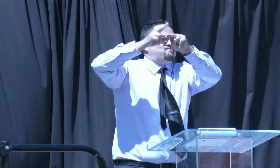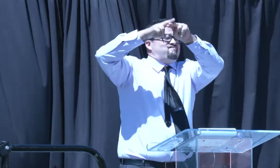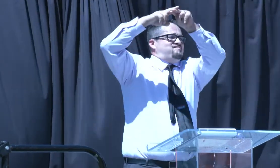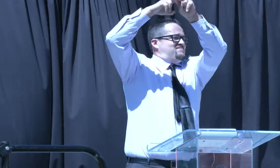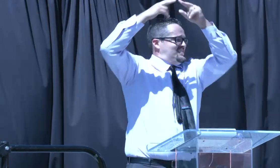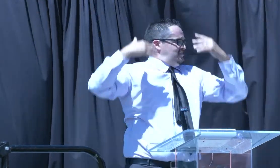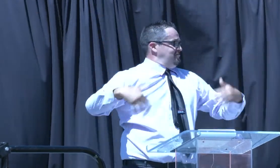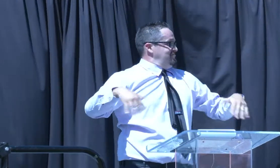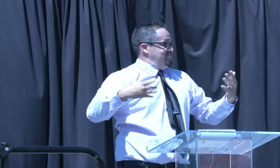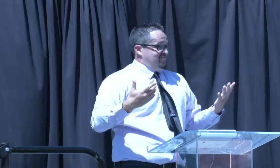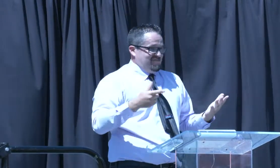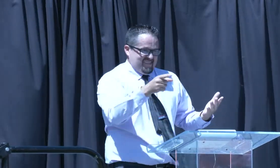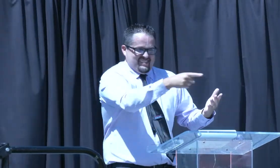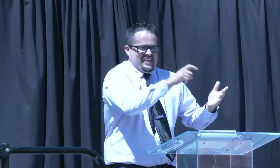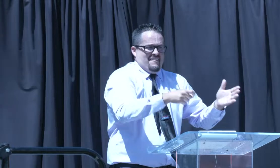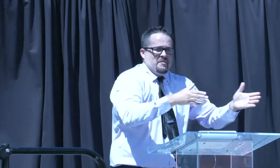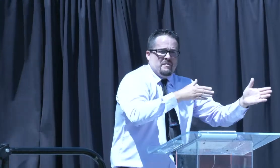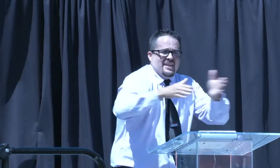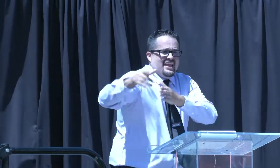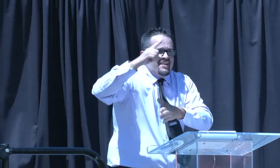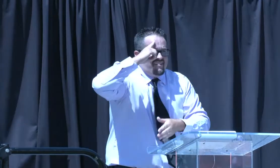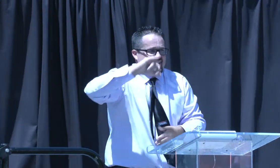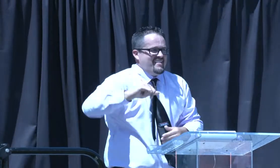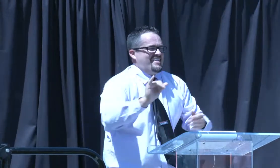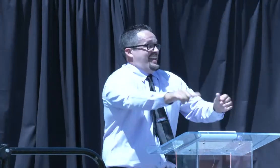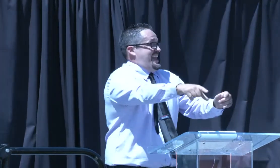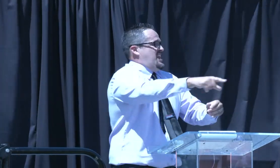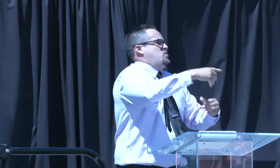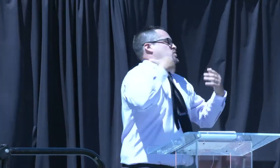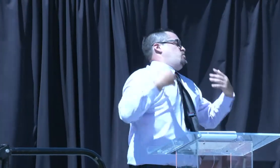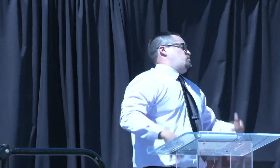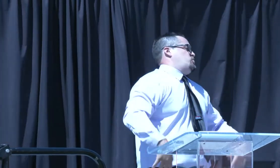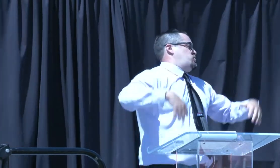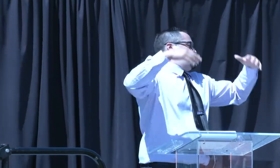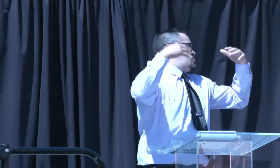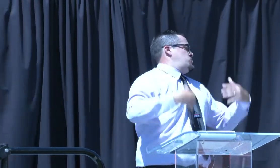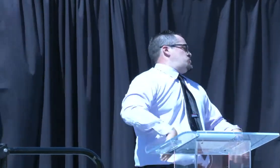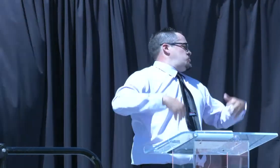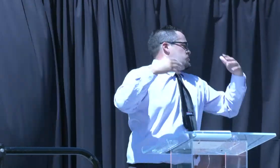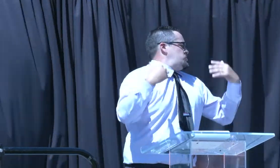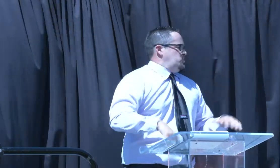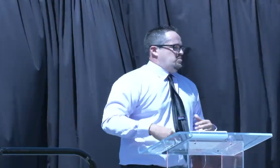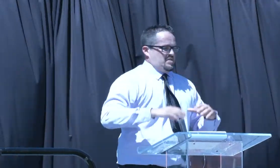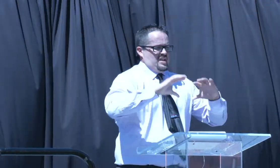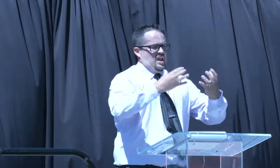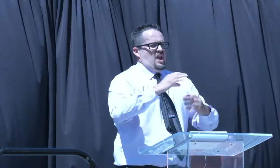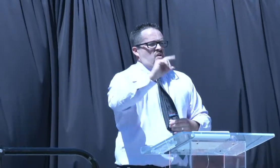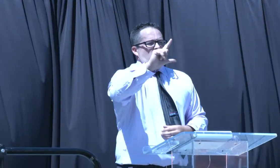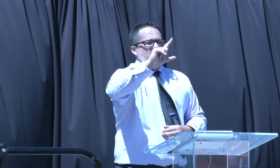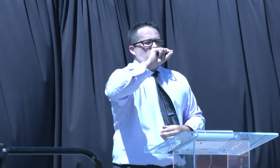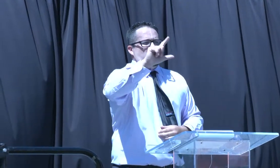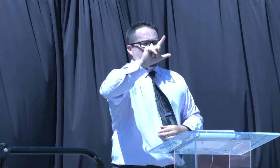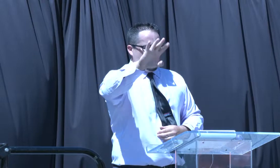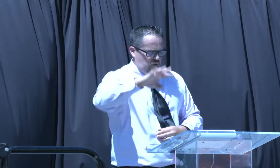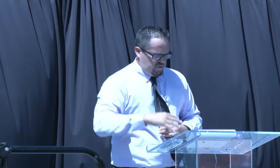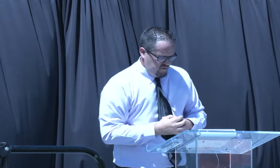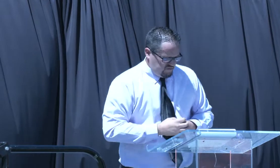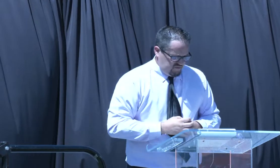Again, as you graduate from high school, you will have to plan a future that is altered by COVID and the emergence of artificial intelligence.